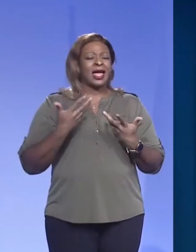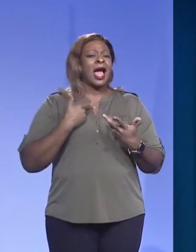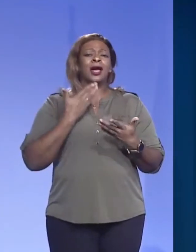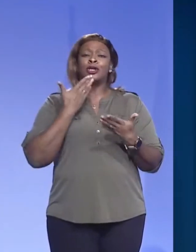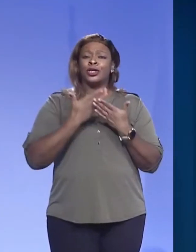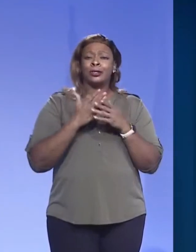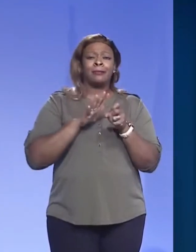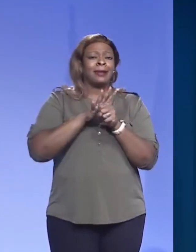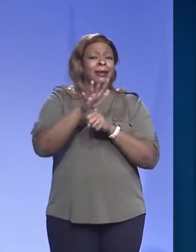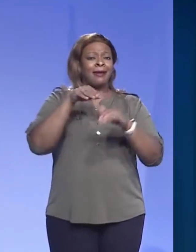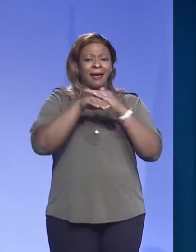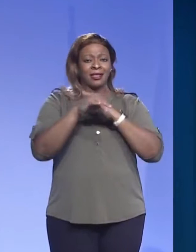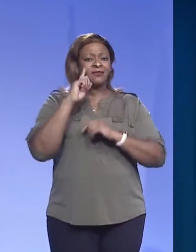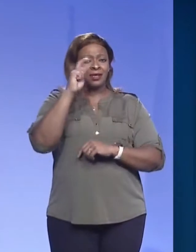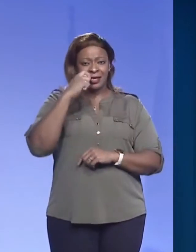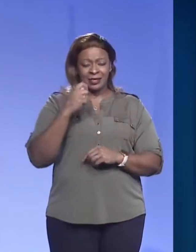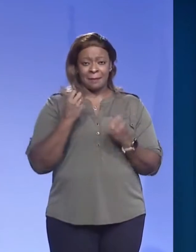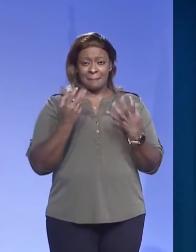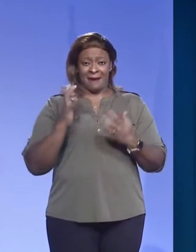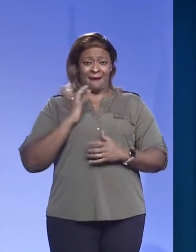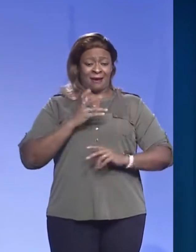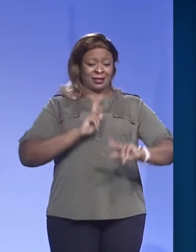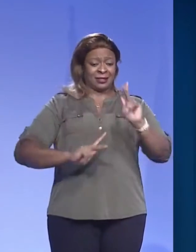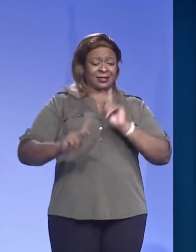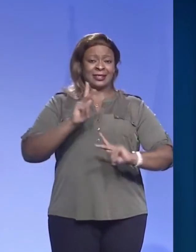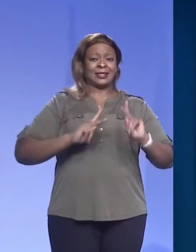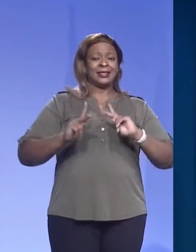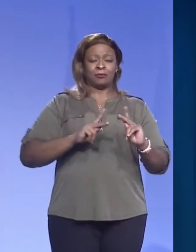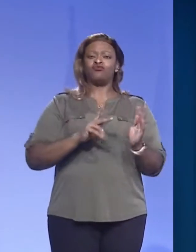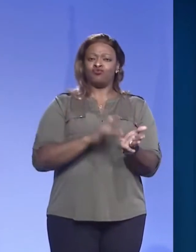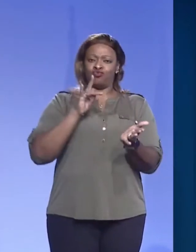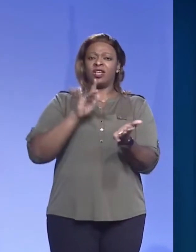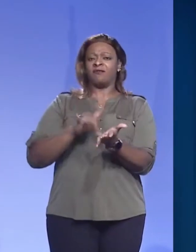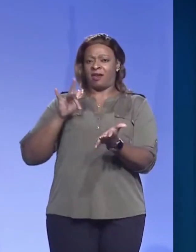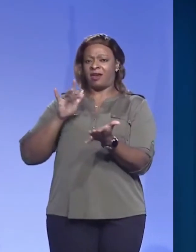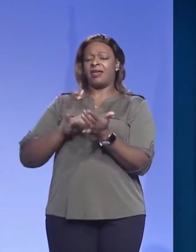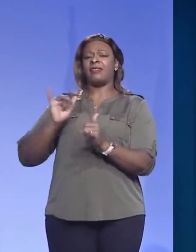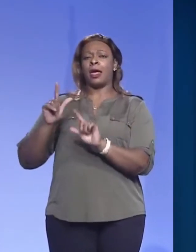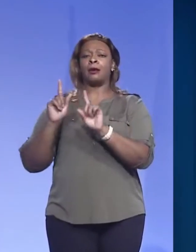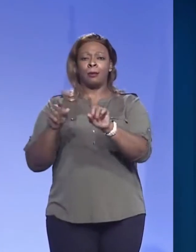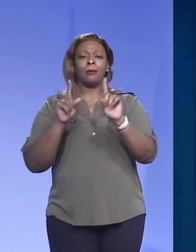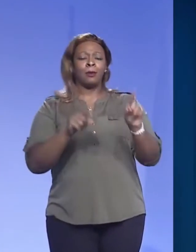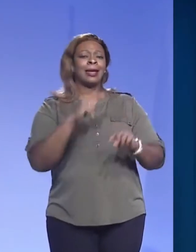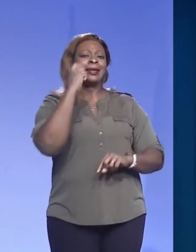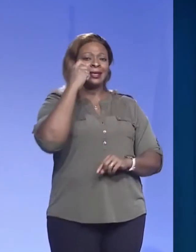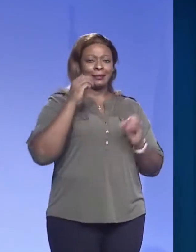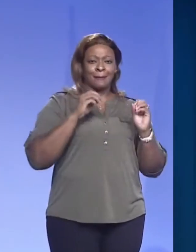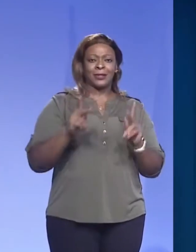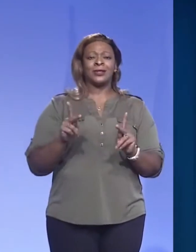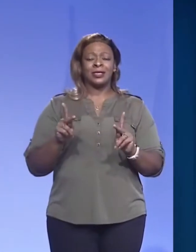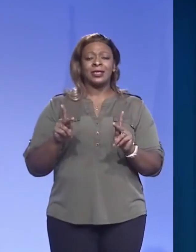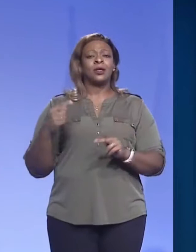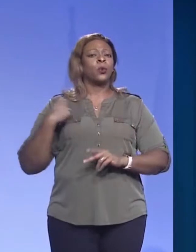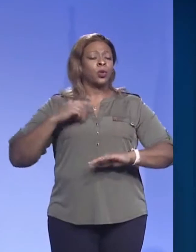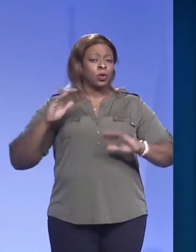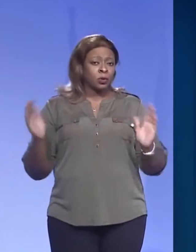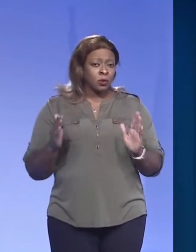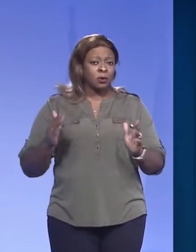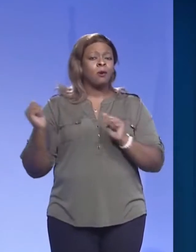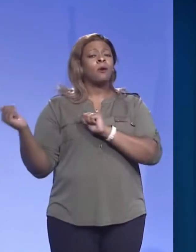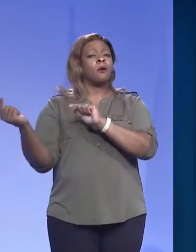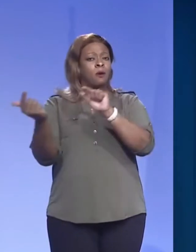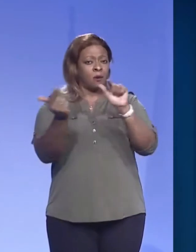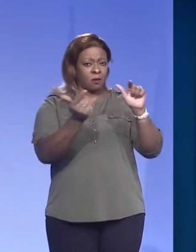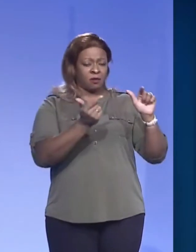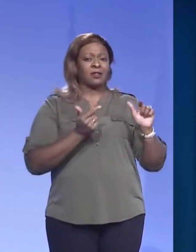access to testing. Many of our citizens are taking advantage of those testing opportunities. And we would encourage